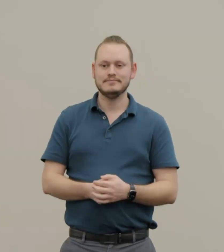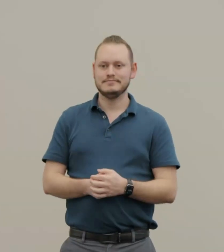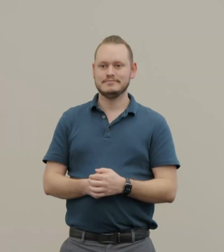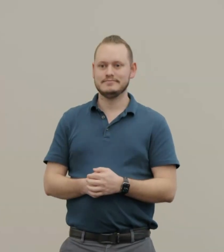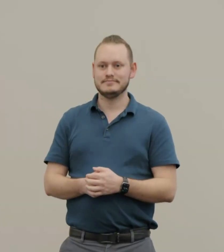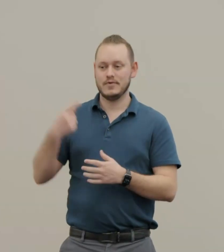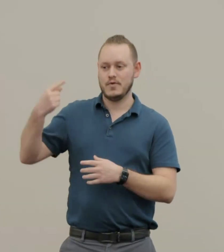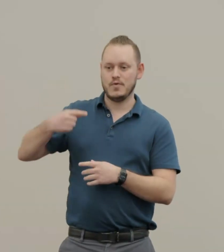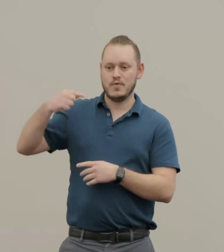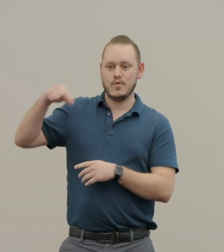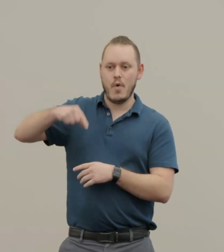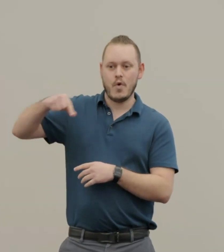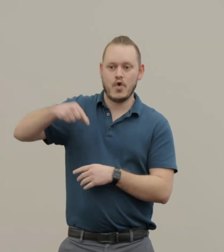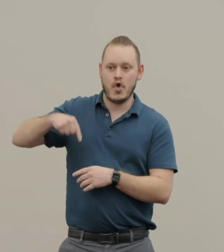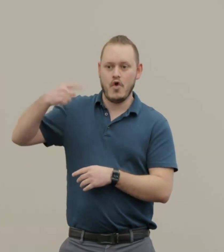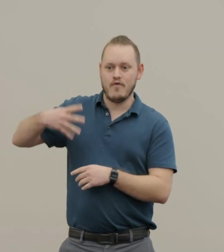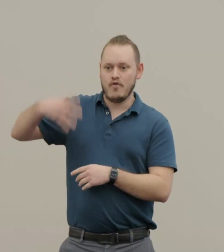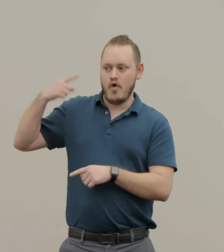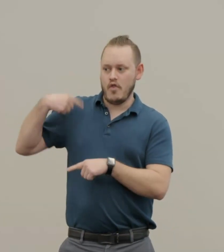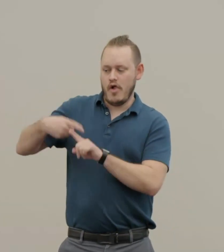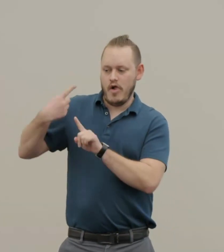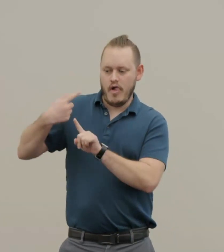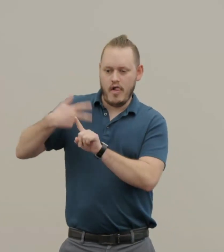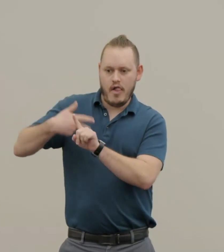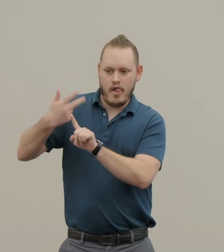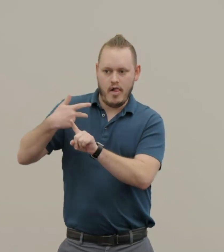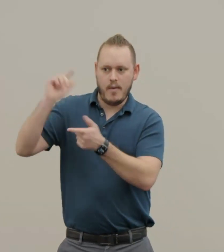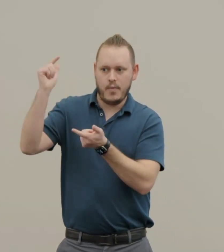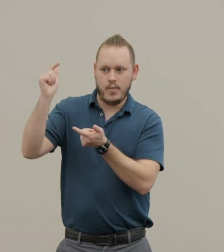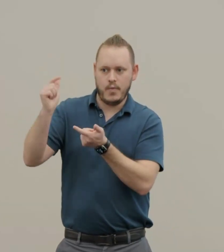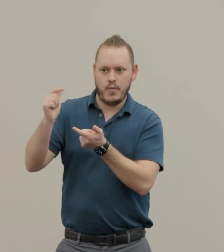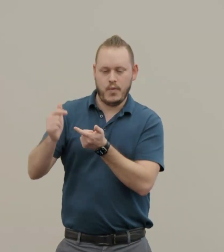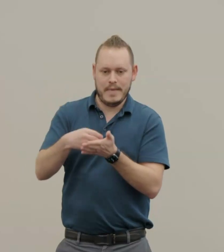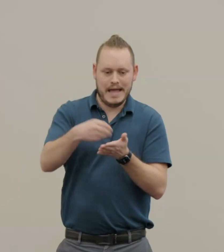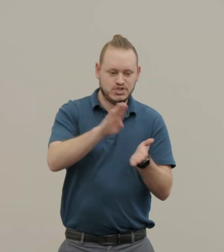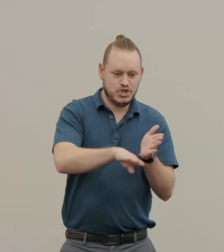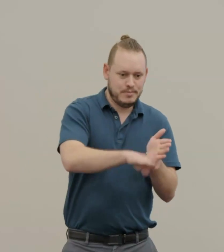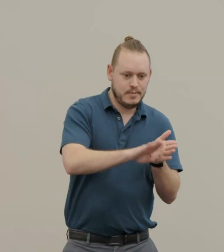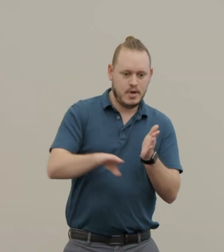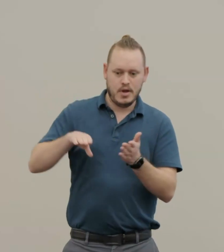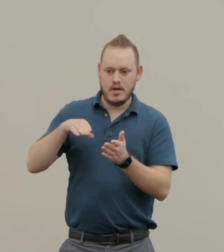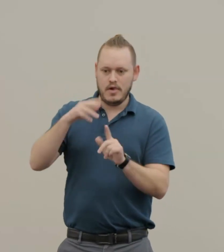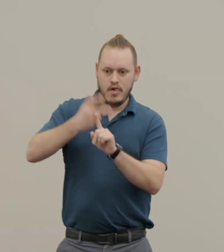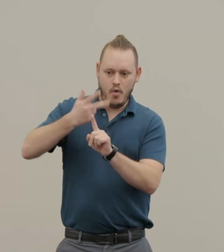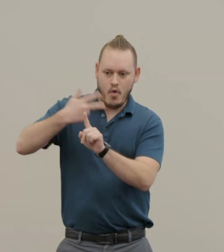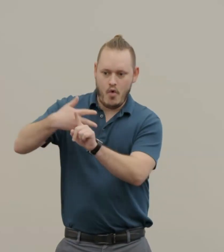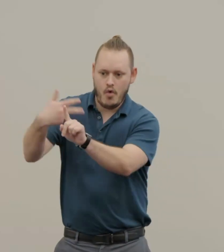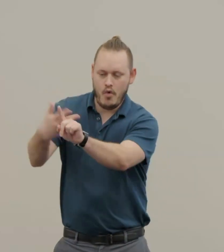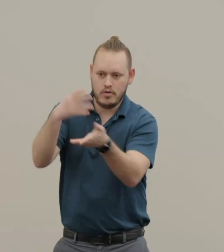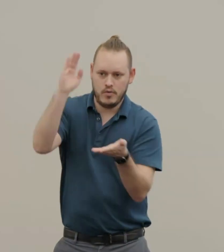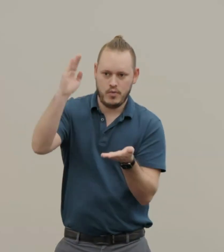quarter, like, hey, we need to eliminate costs. We need to do this faster, better. We need to buy this cheaper architecture, whatever that may